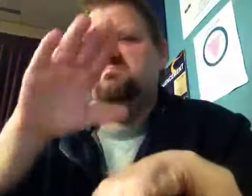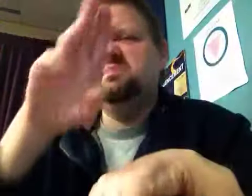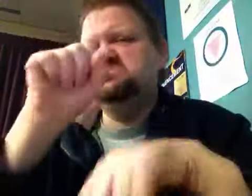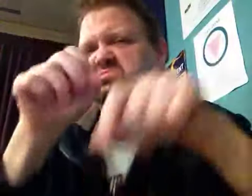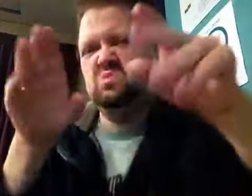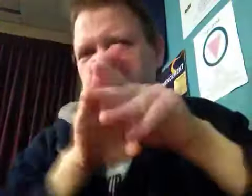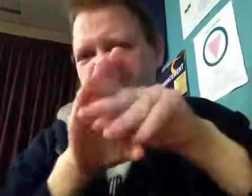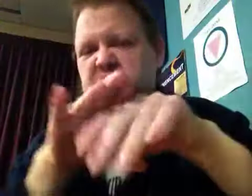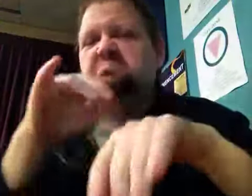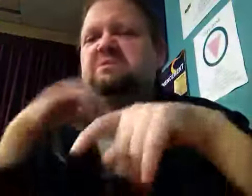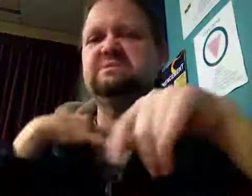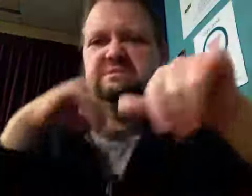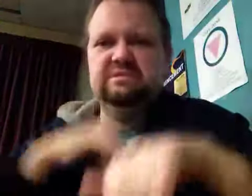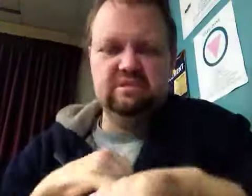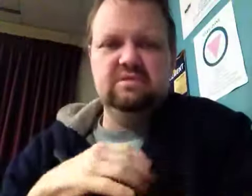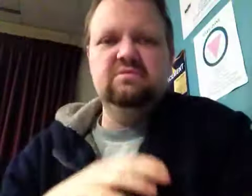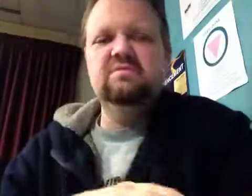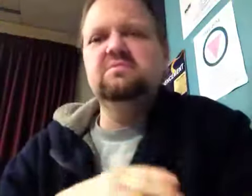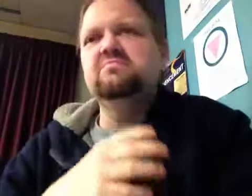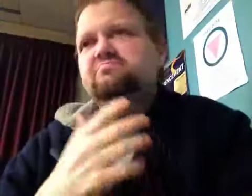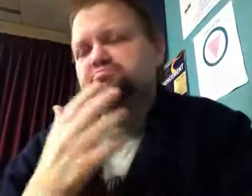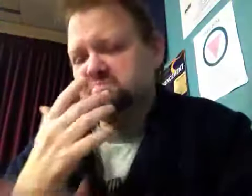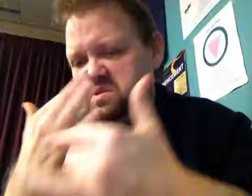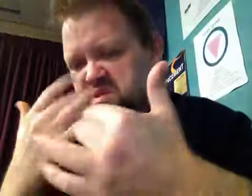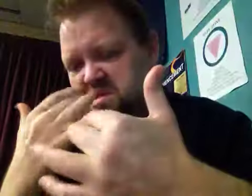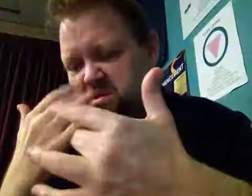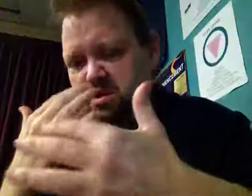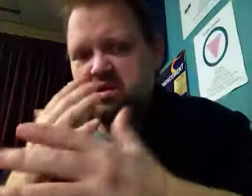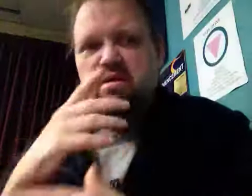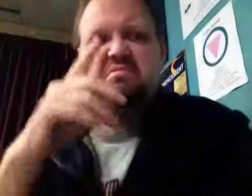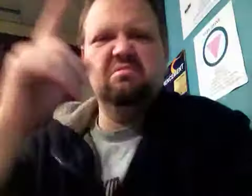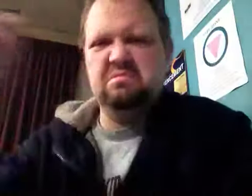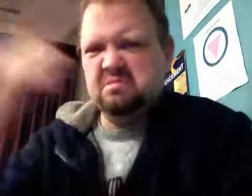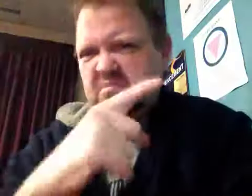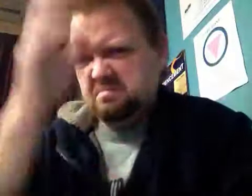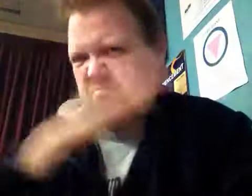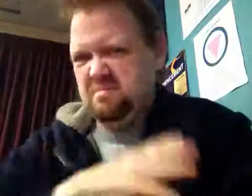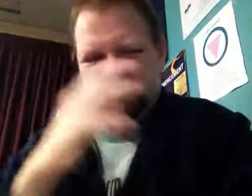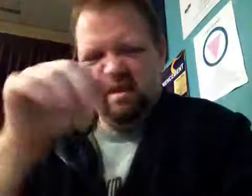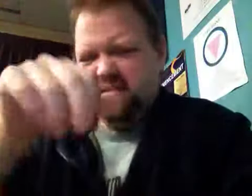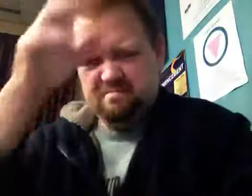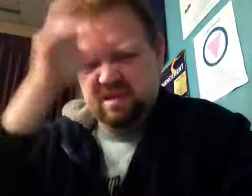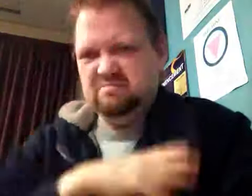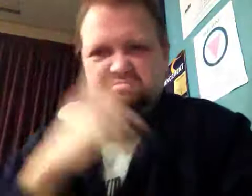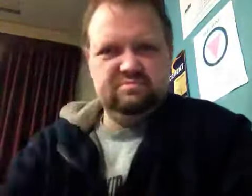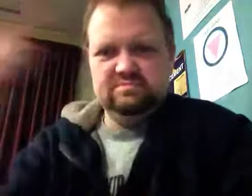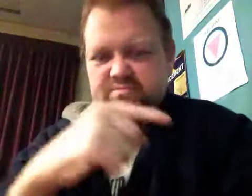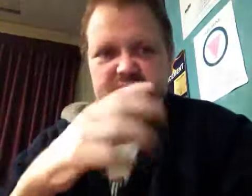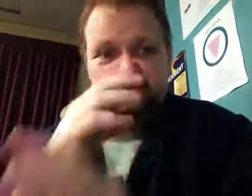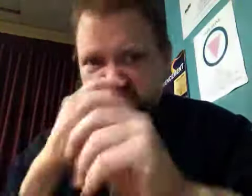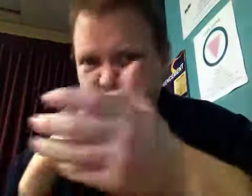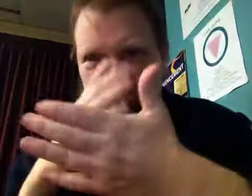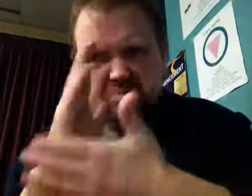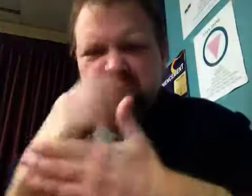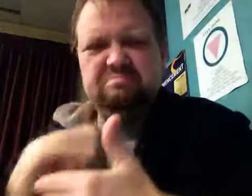want the VA director in Phoenix fired, and now from veterans groups who want action. Senior investigative correspondent Drew Griffin has been keeping them honest